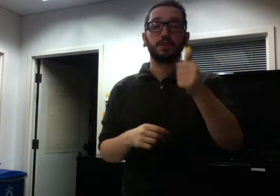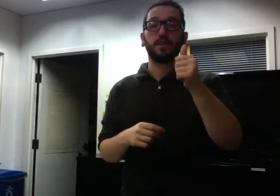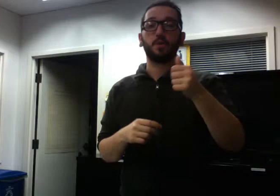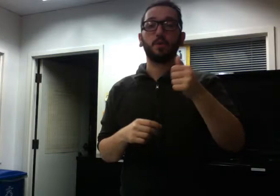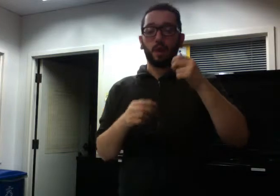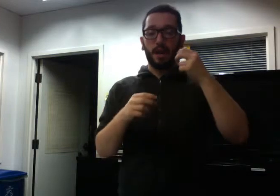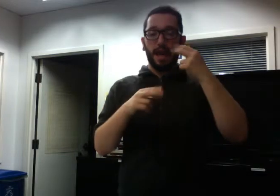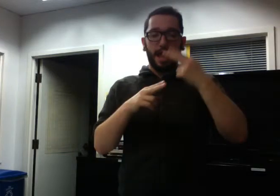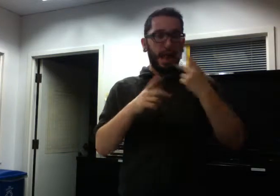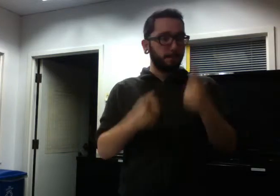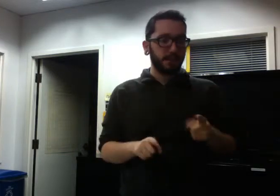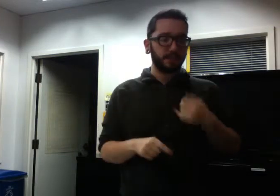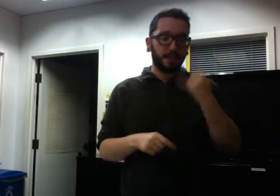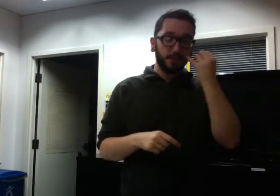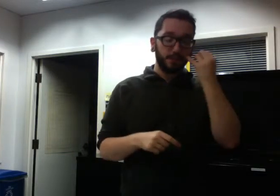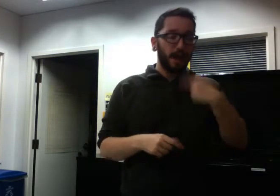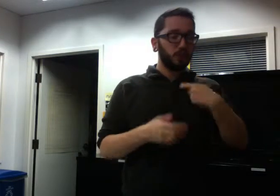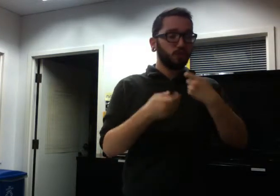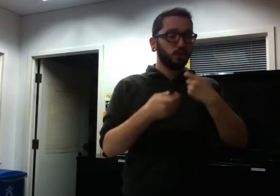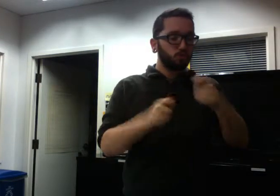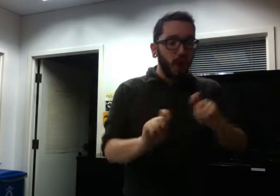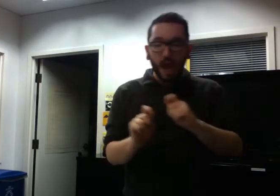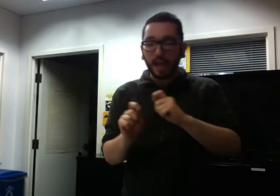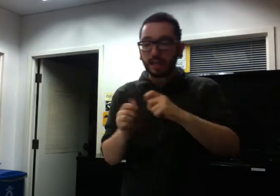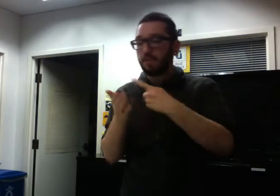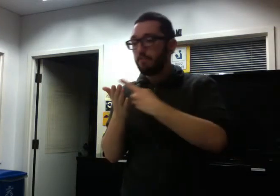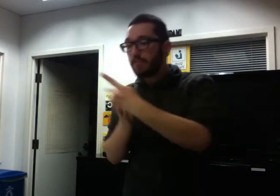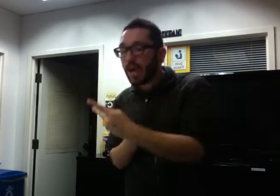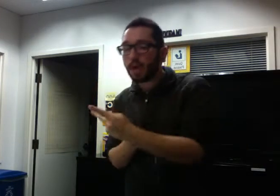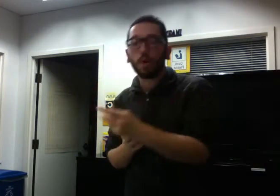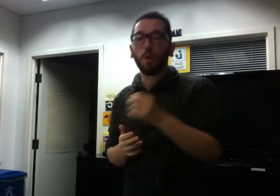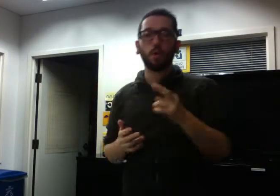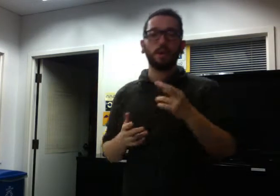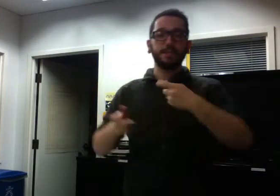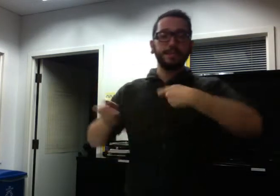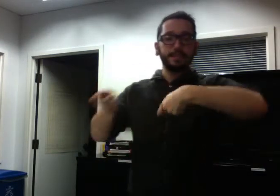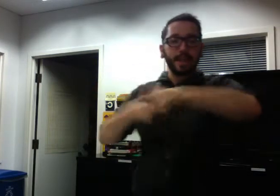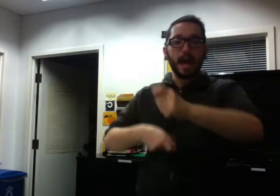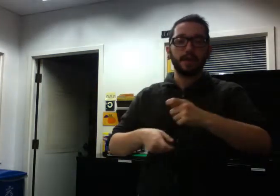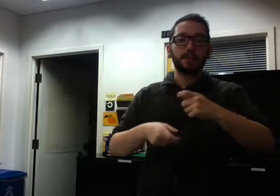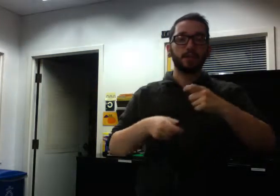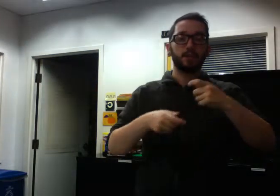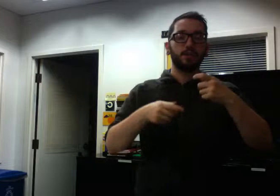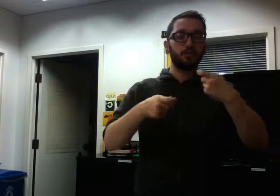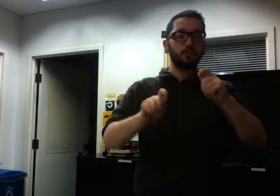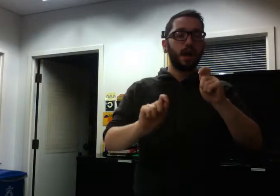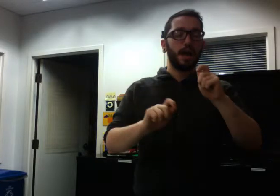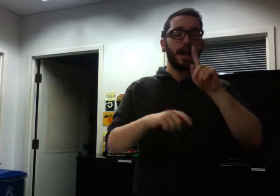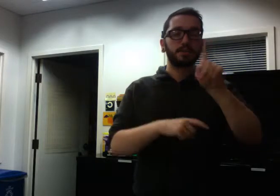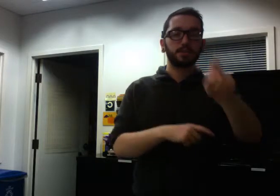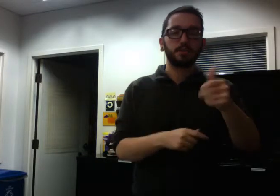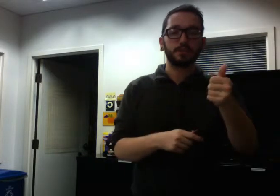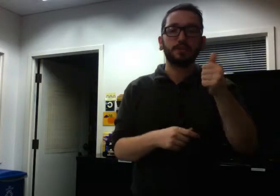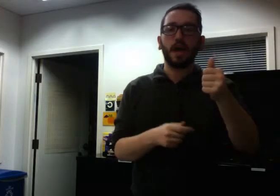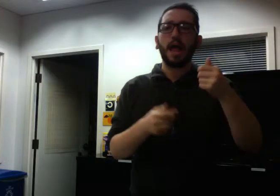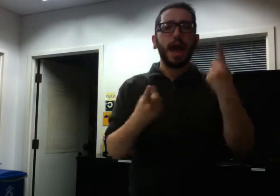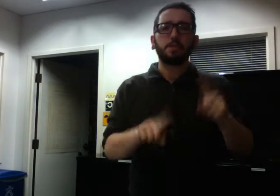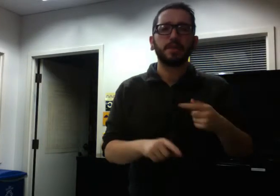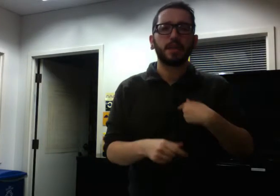fail? Or how about this? What could I lose if I don't try? What could I gain